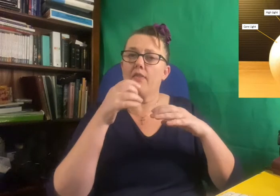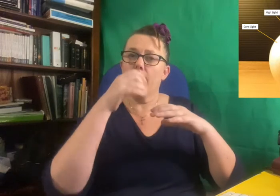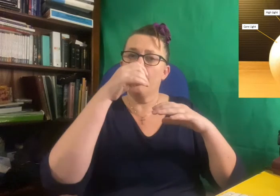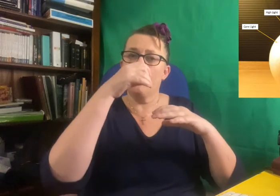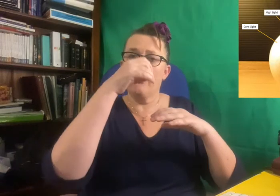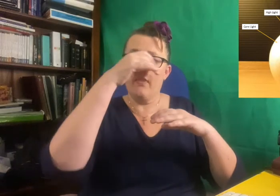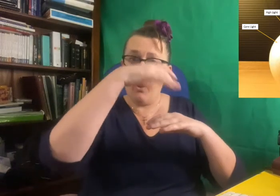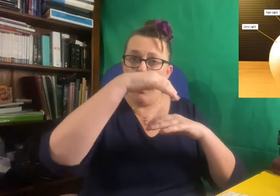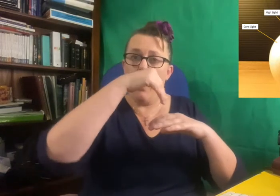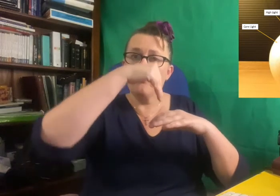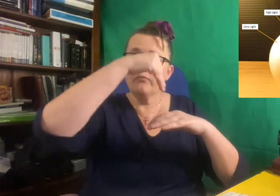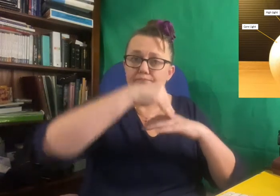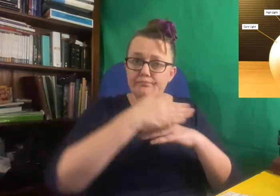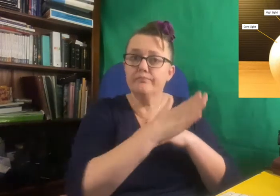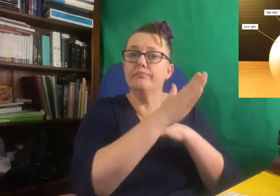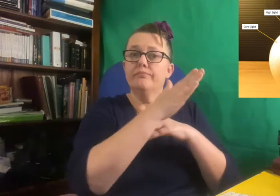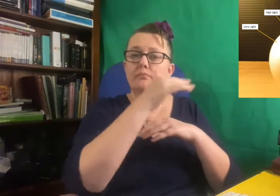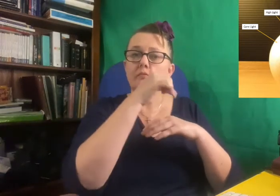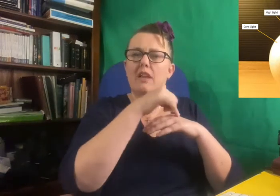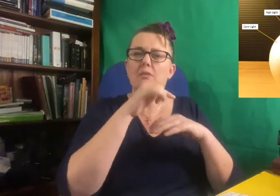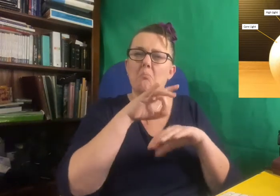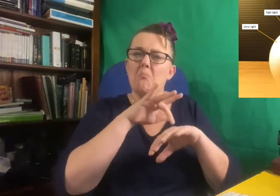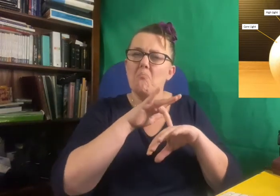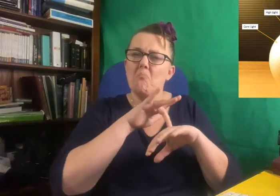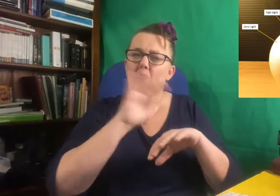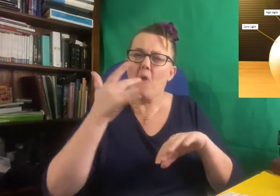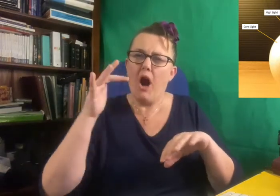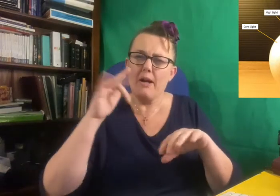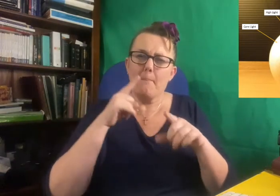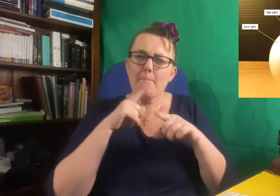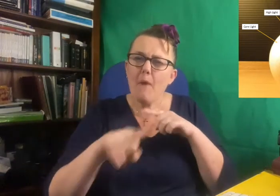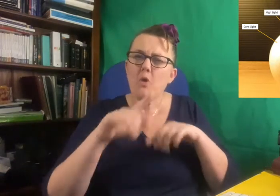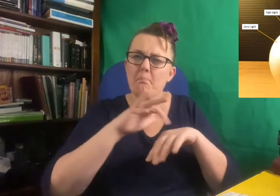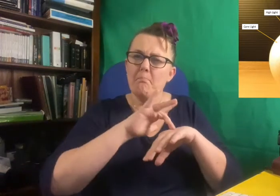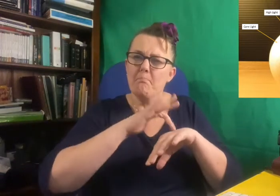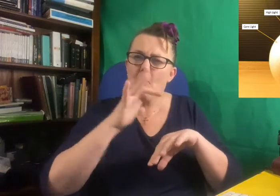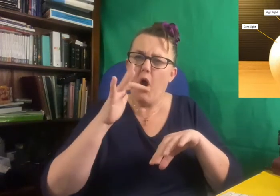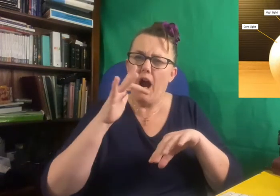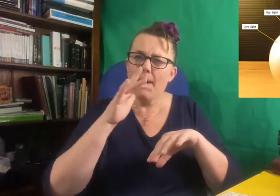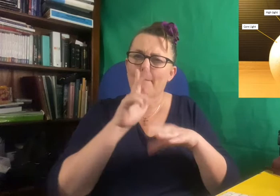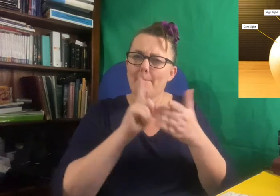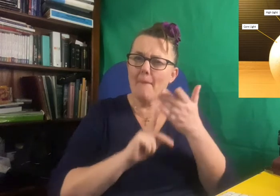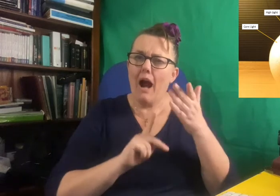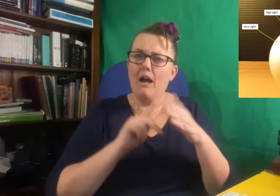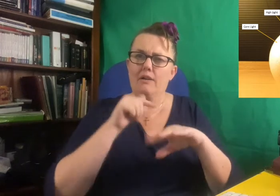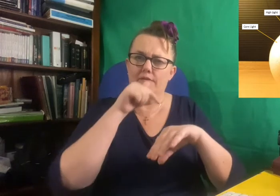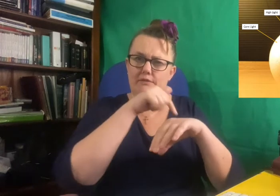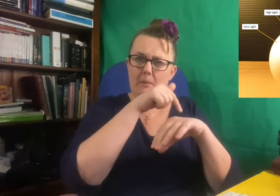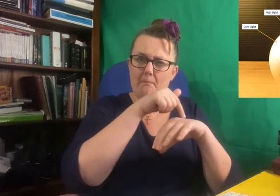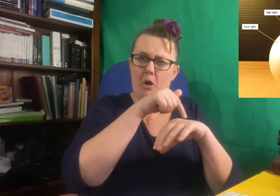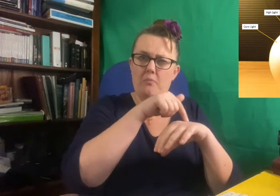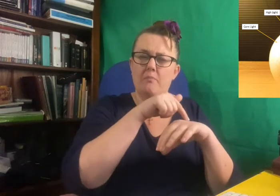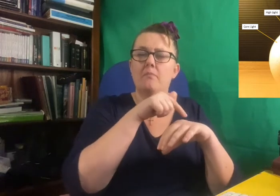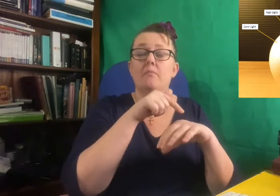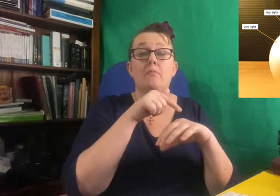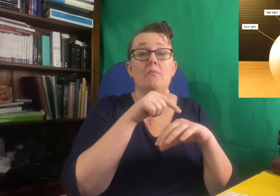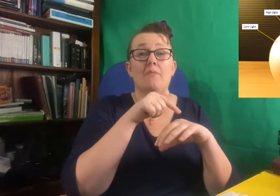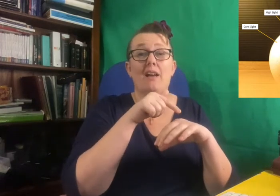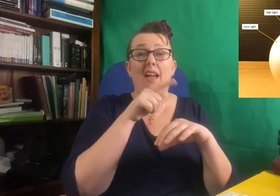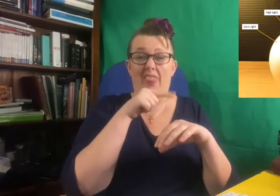That's where the light actually reflects. It's the brightest part on the light side